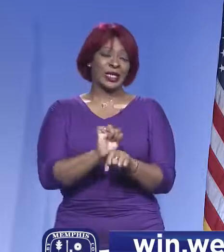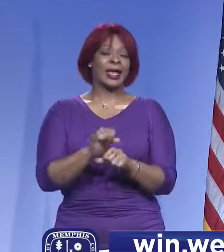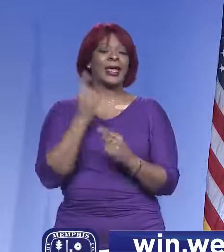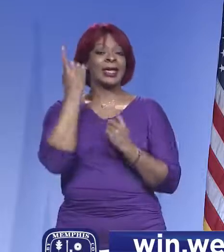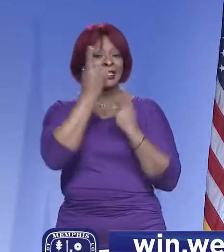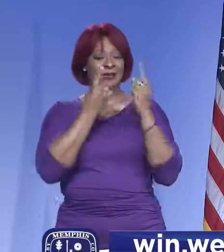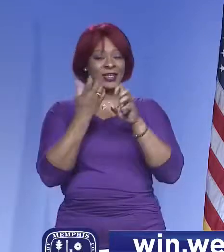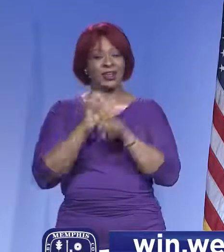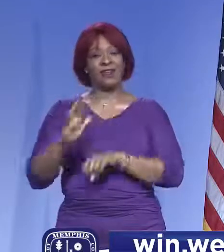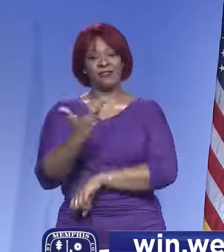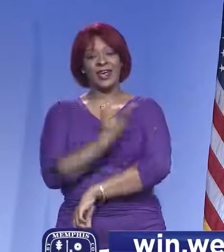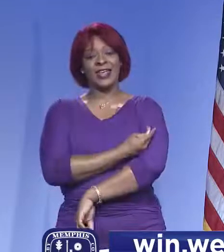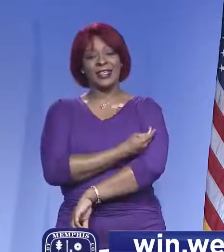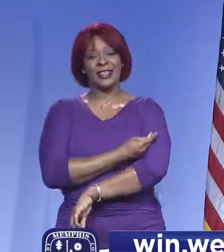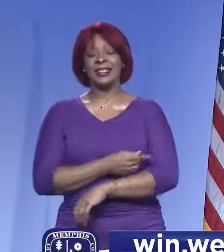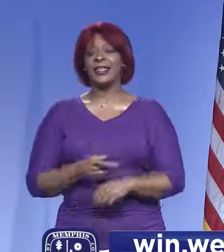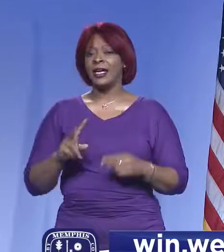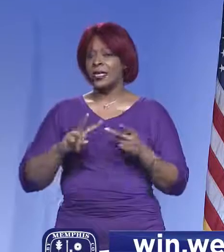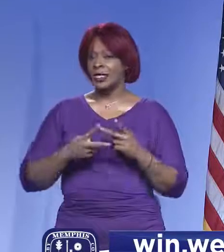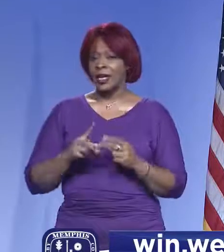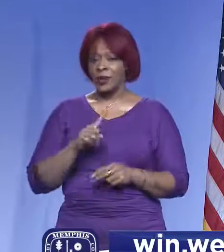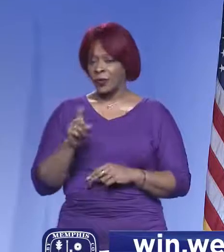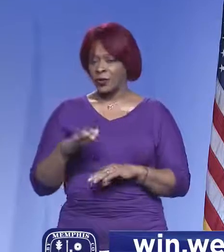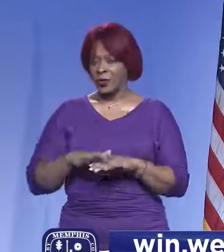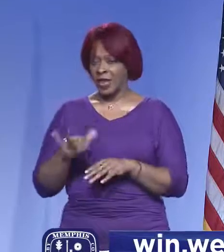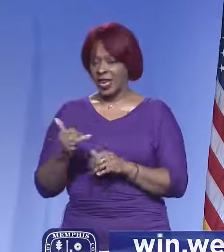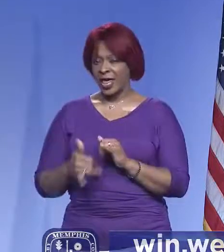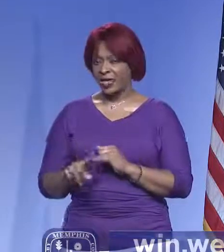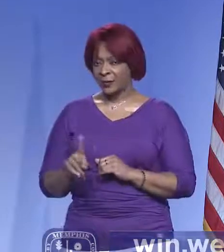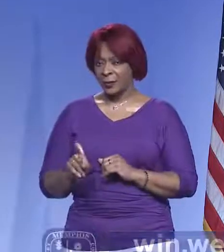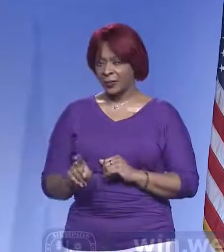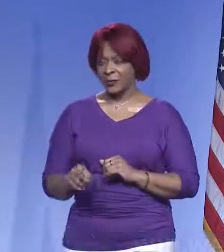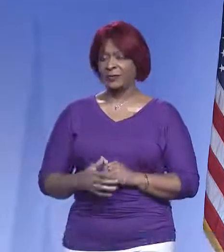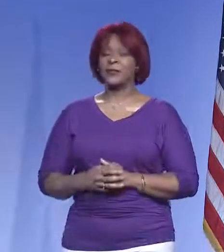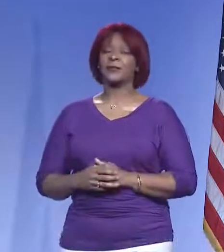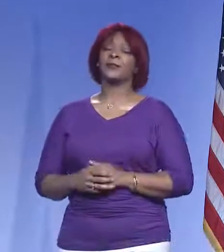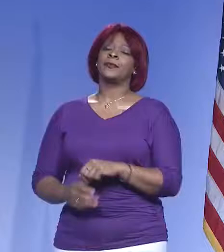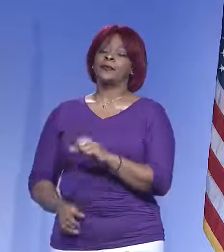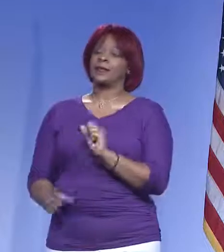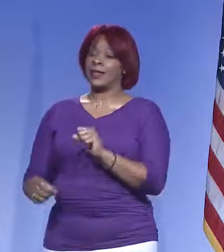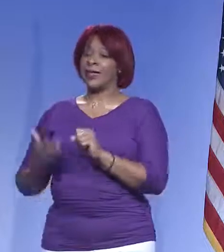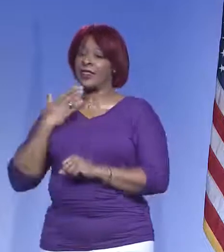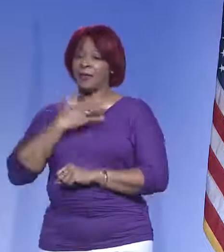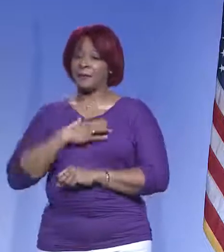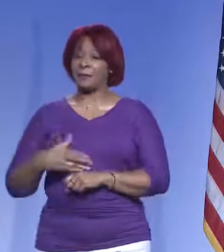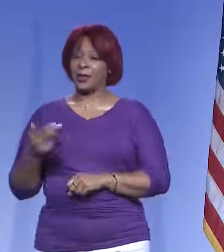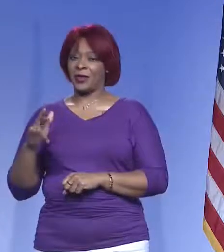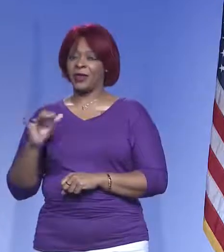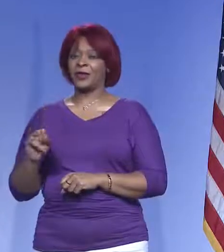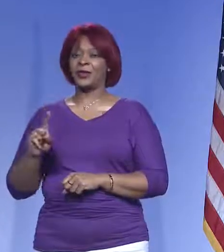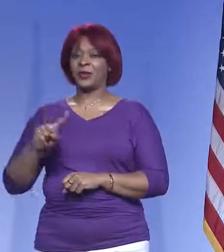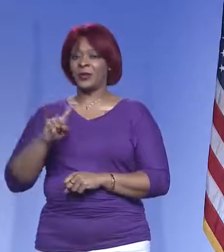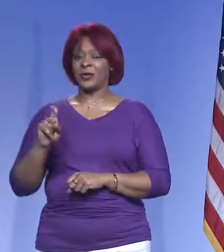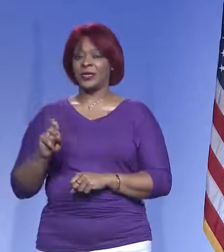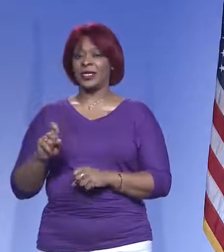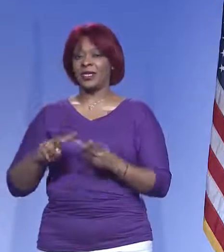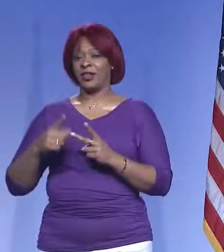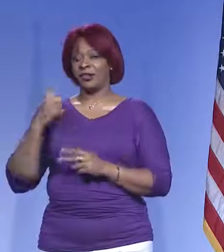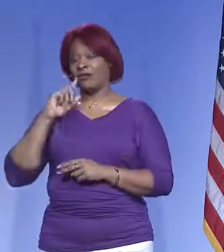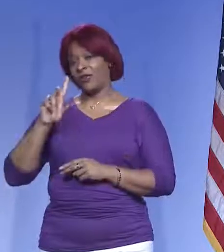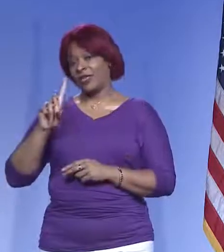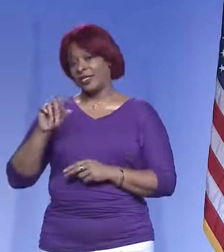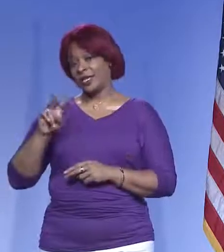considering vaccination. Now, was there a follow-up on that last question? Yeah, thanks, Mayor Harris. So this question is my follow-up to